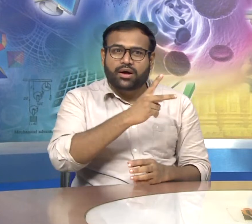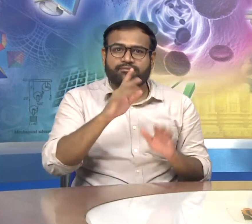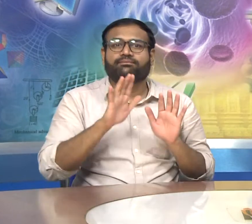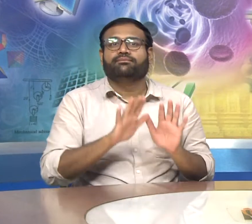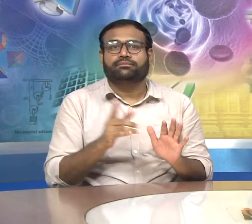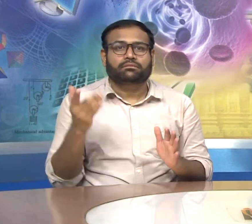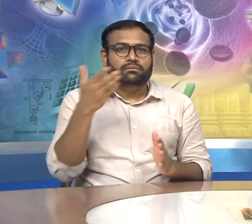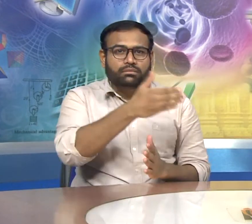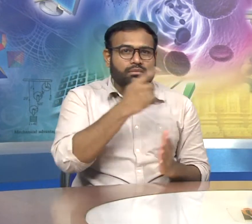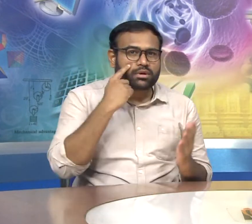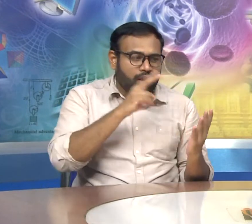efficiently.